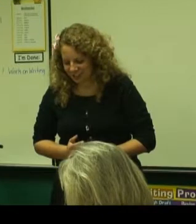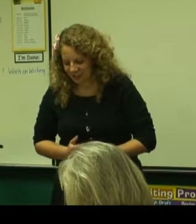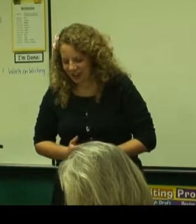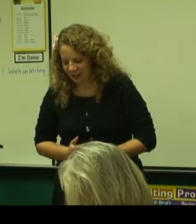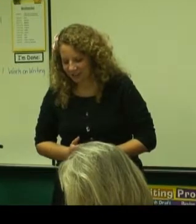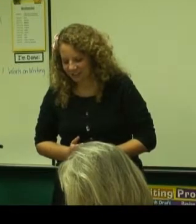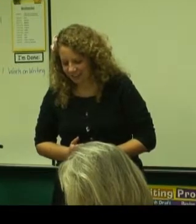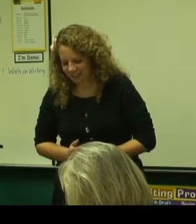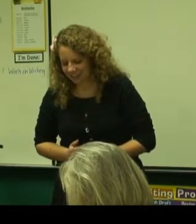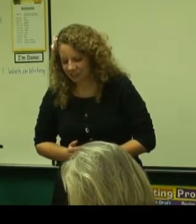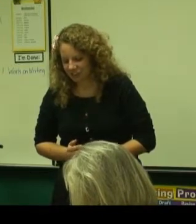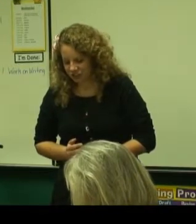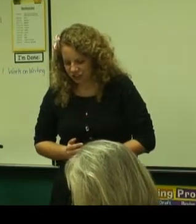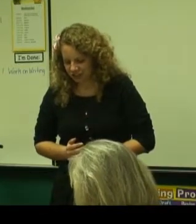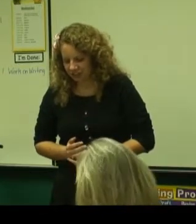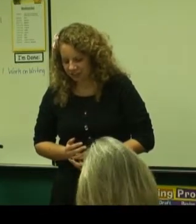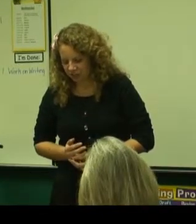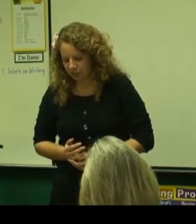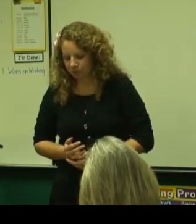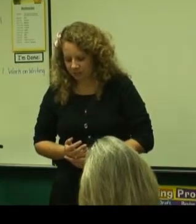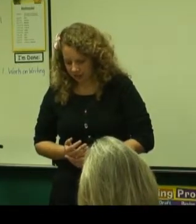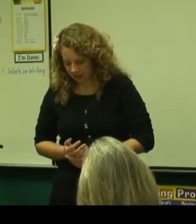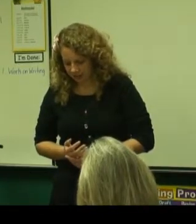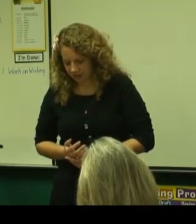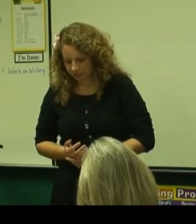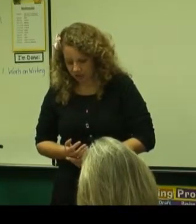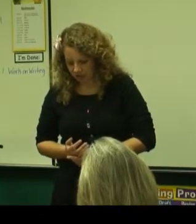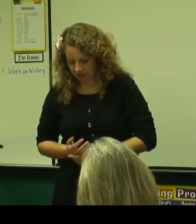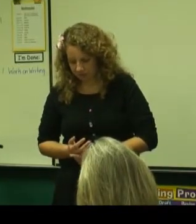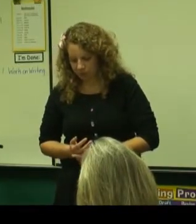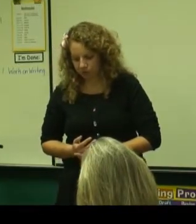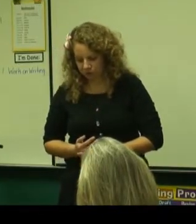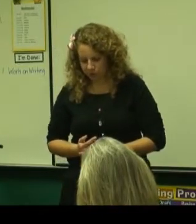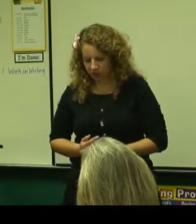know how to sign? She no sign she. So it's a question.